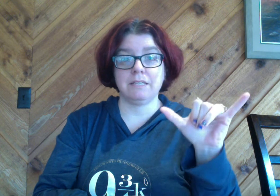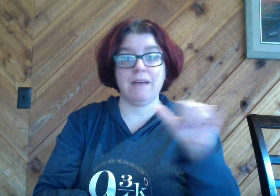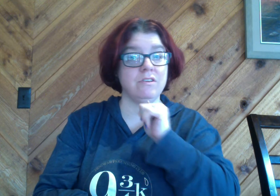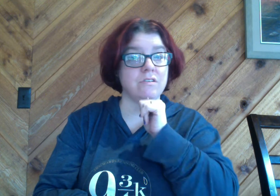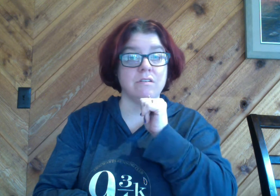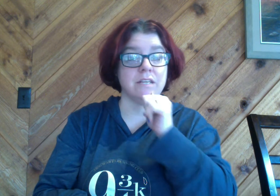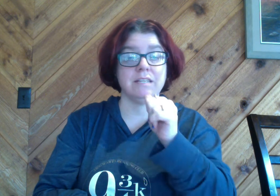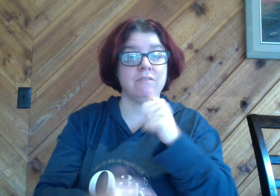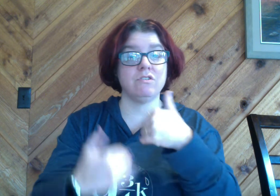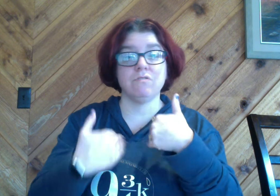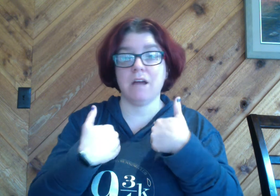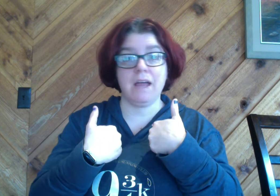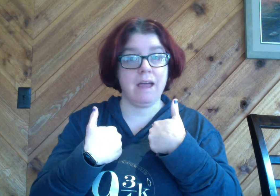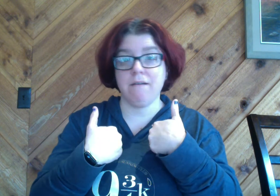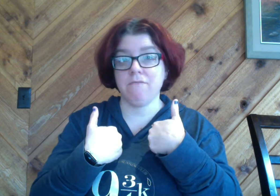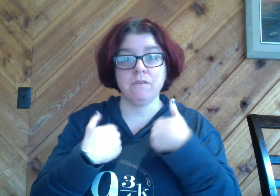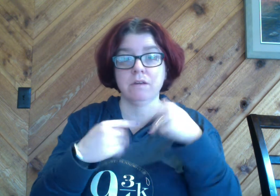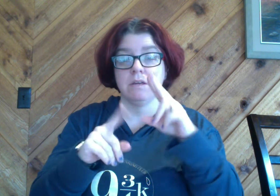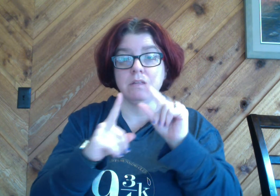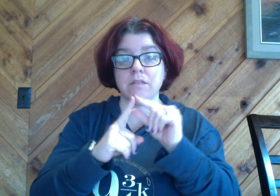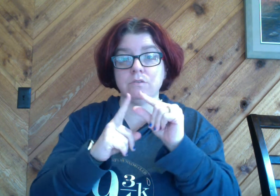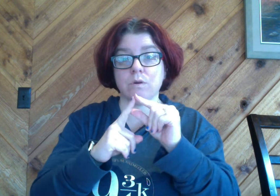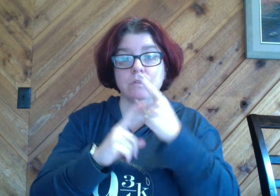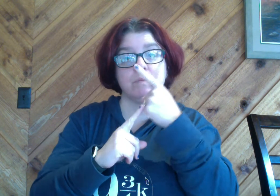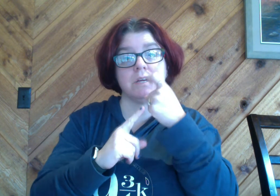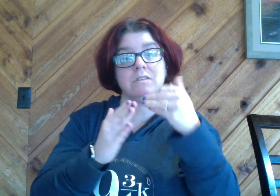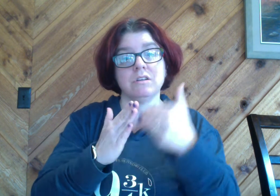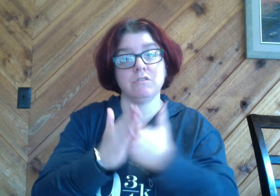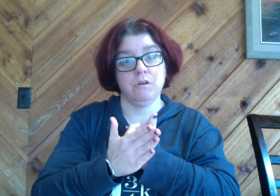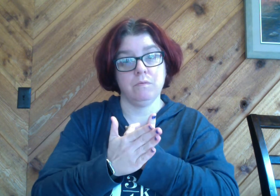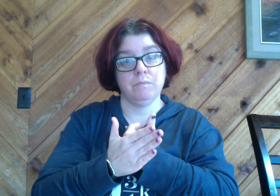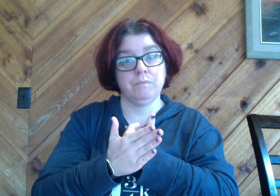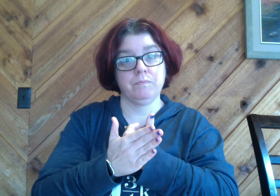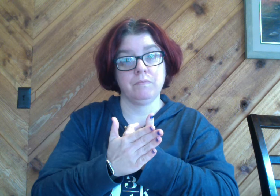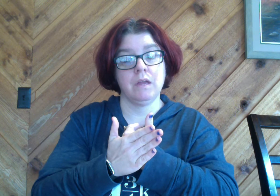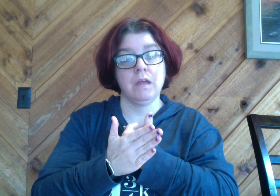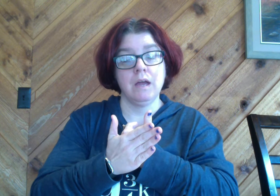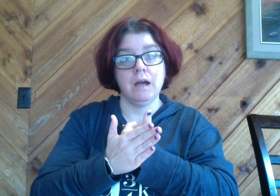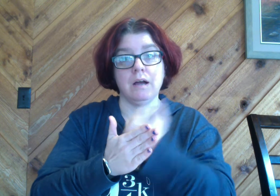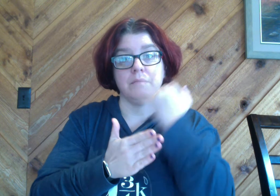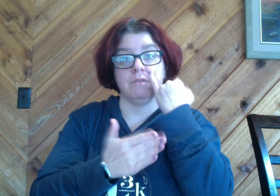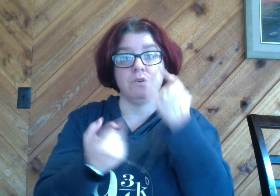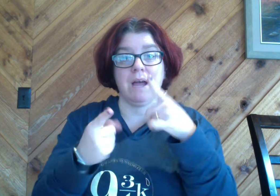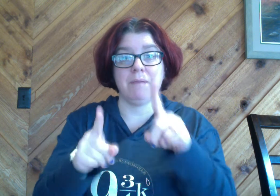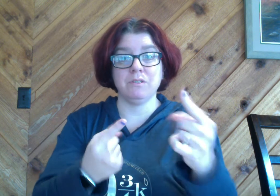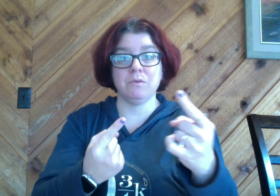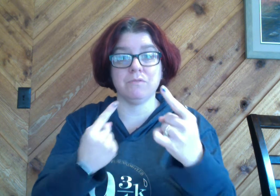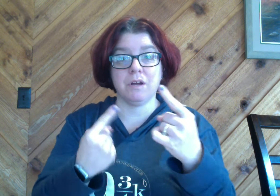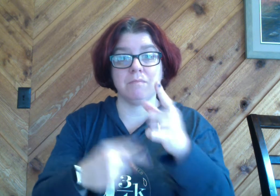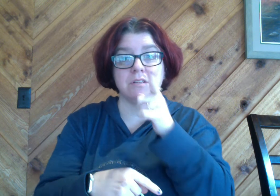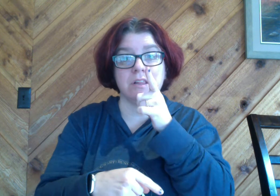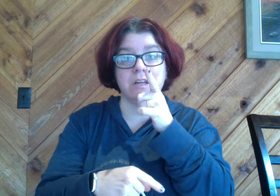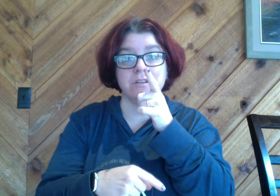Savvy and Sign Savvy do not have these words because they're new. If you happen to have come to lunch